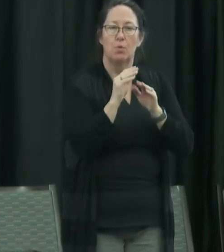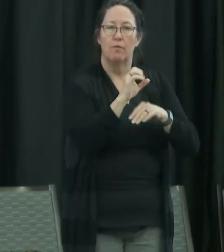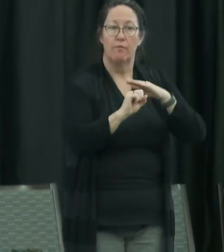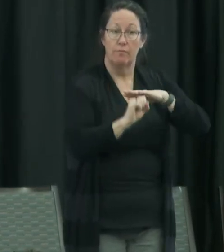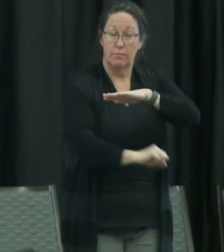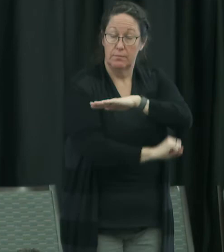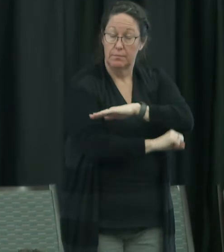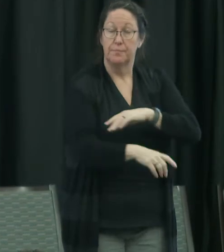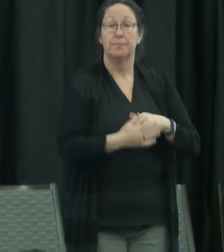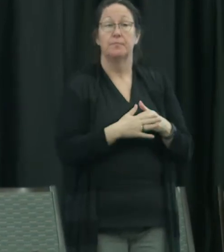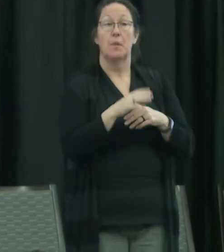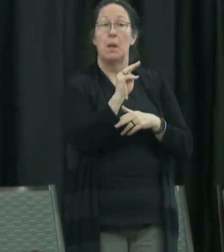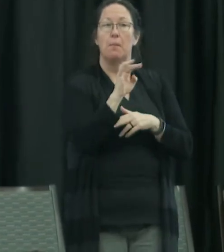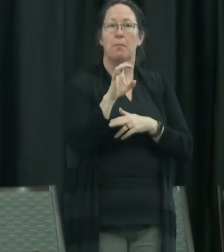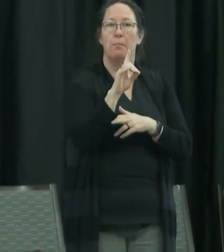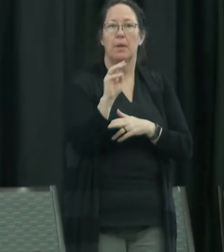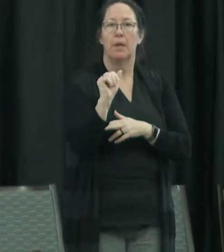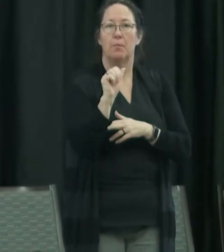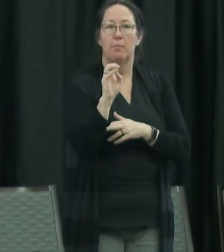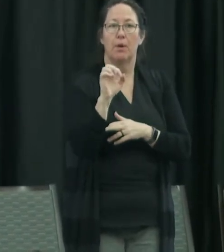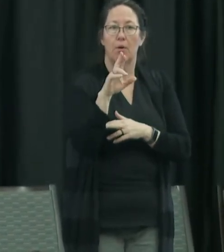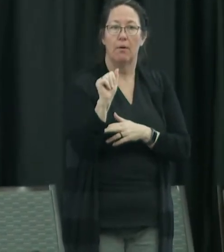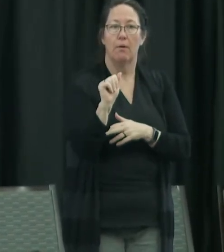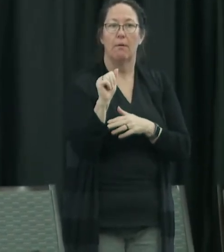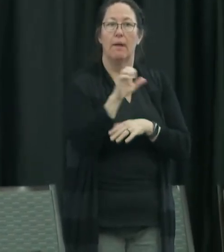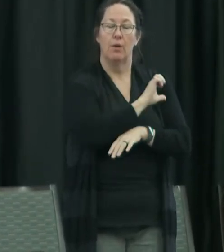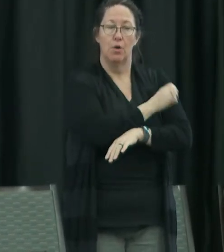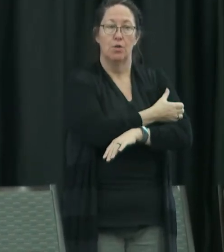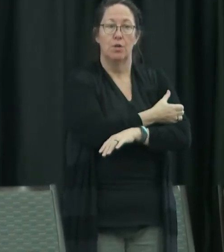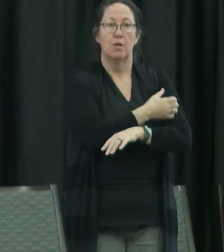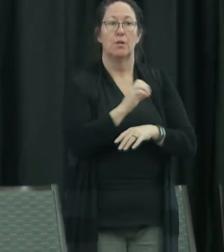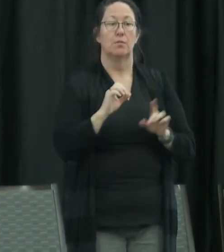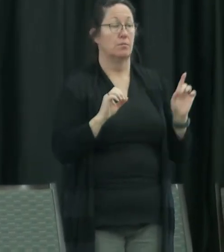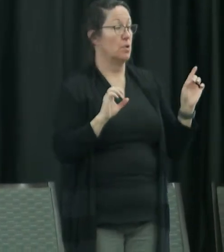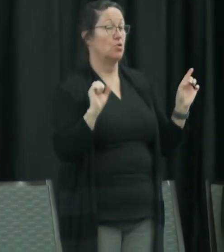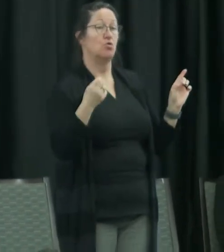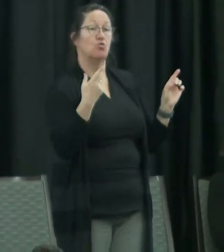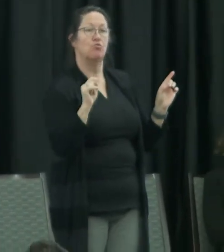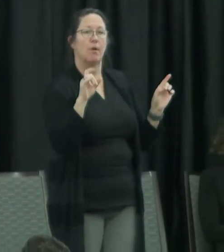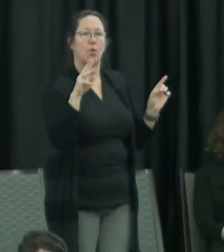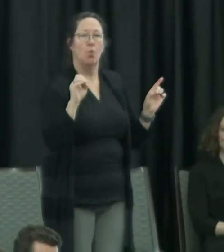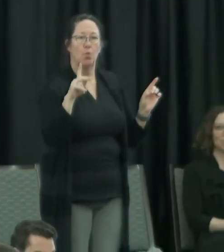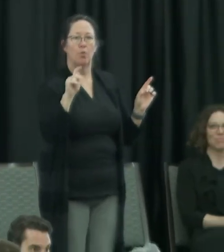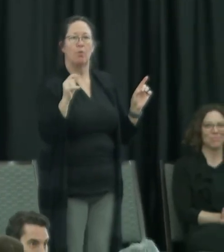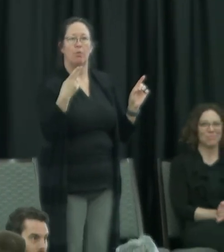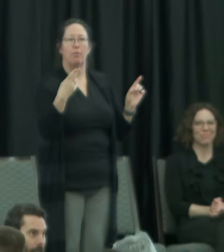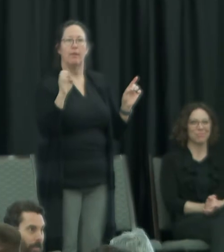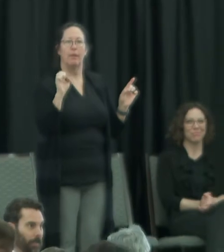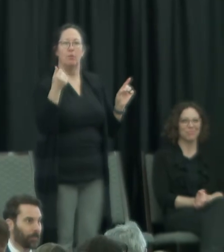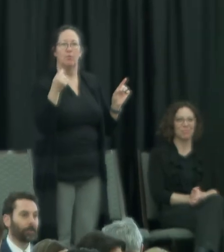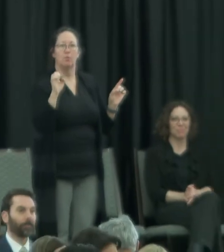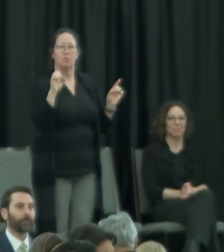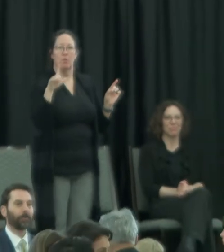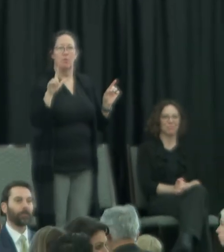Foundation, MidAmerican Energy, and Shuttleworth and Ingersoll PLC.